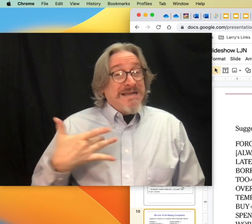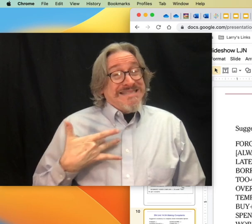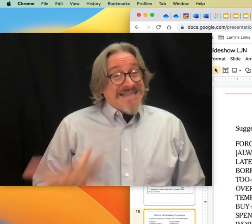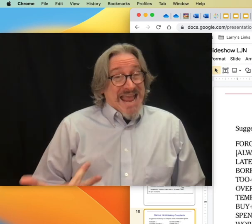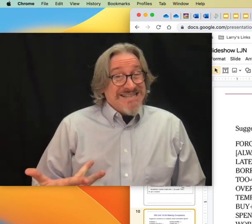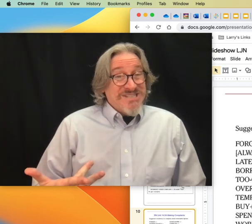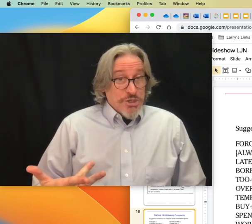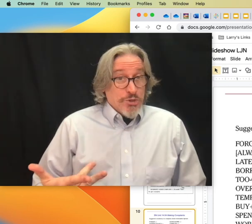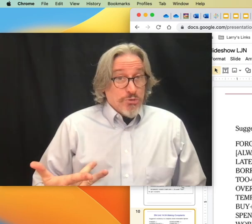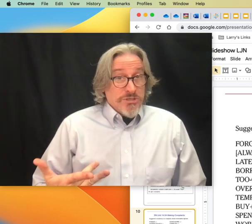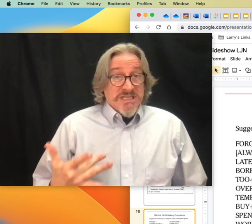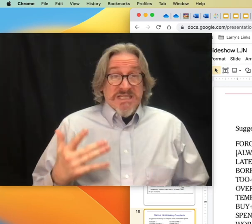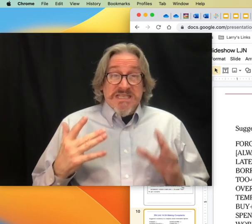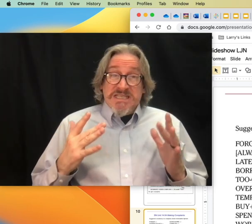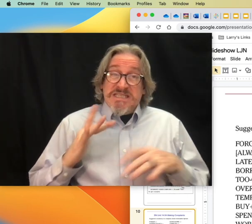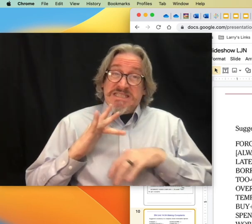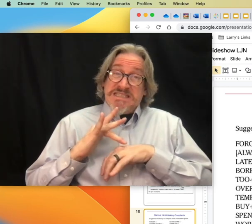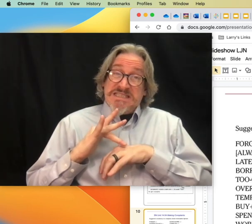or tend to